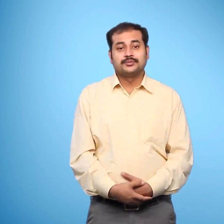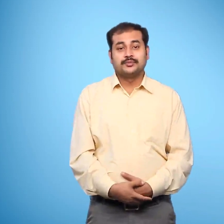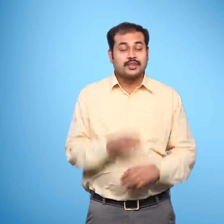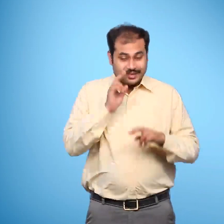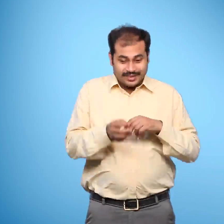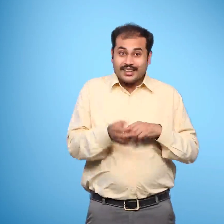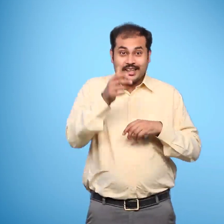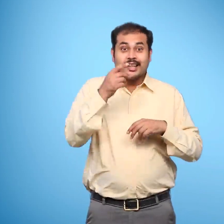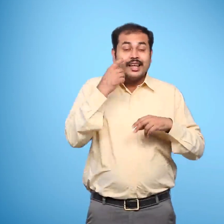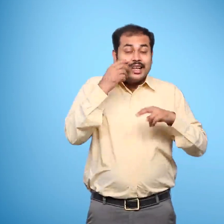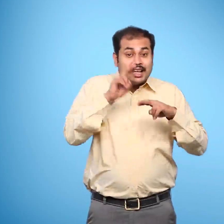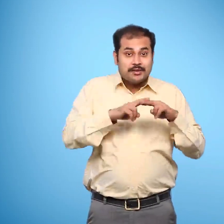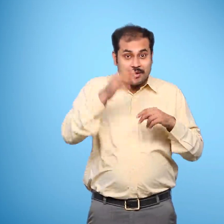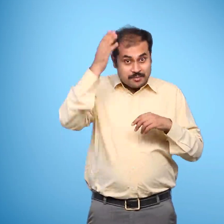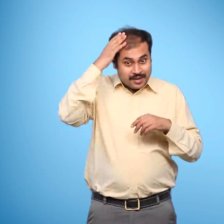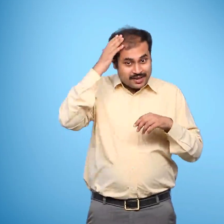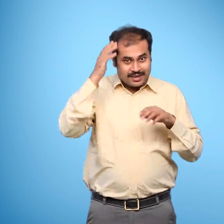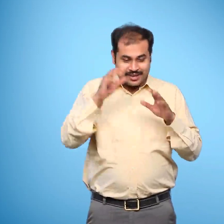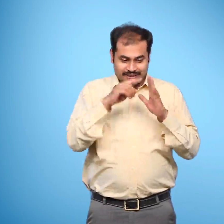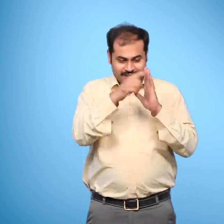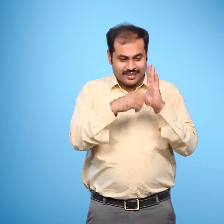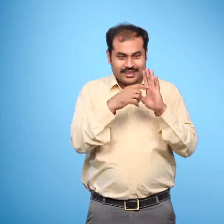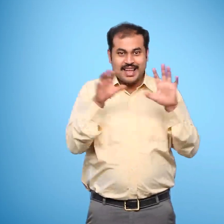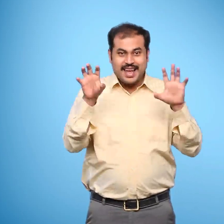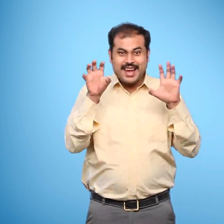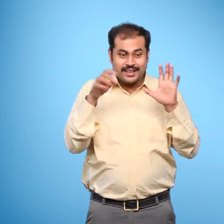If it is heads, the button moves 10 steps.